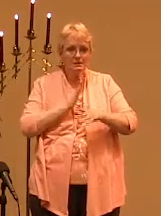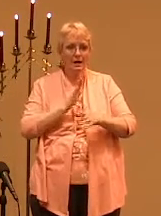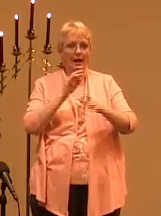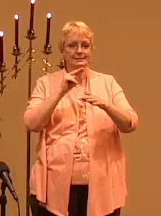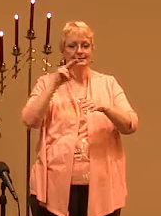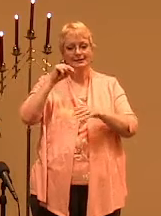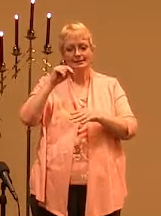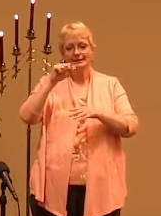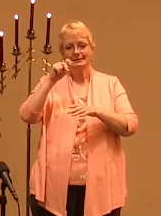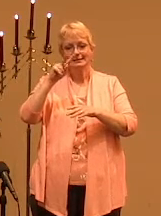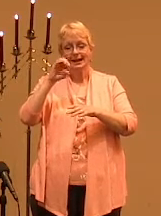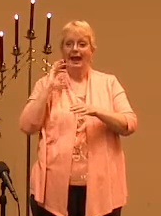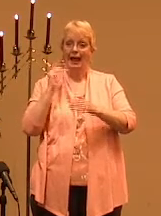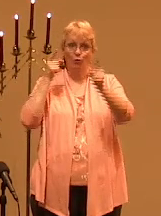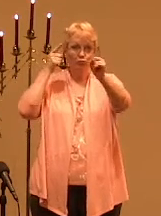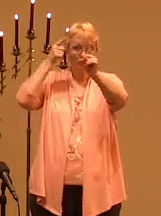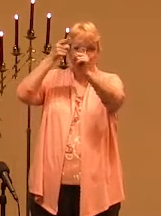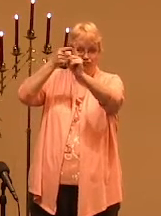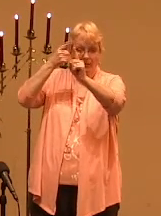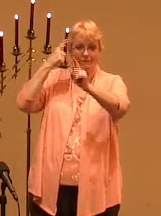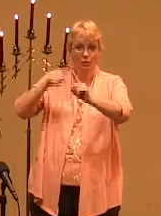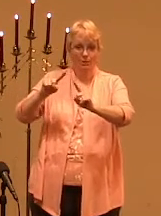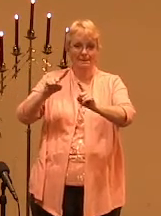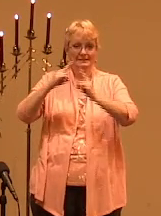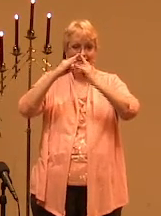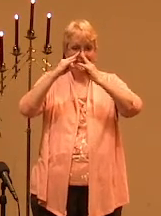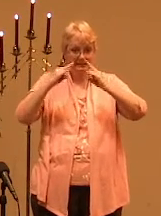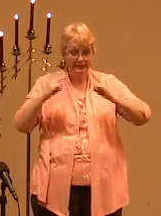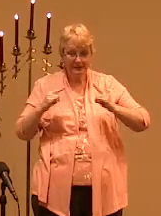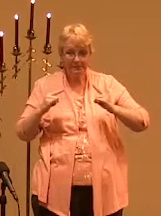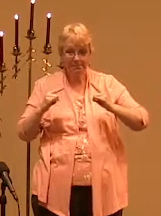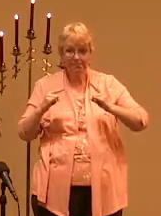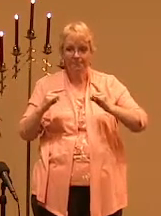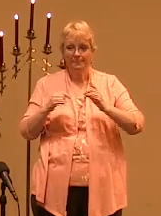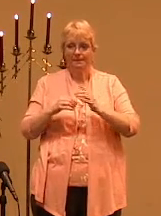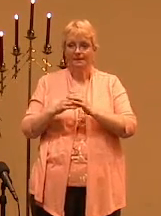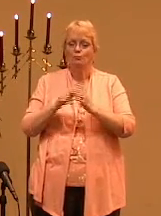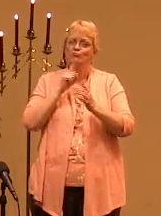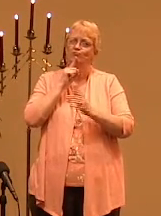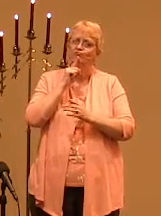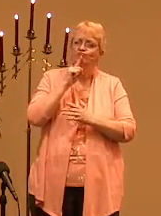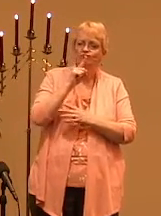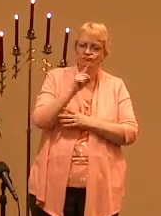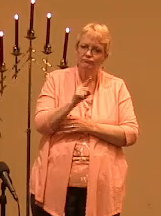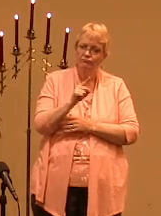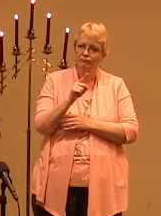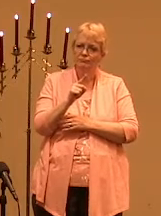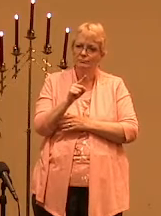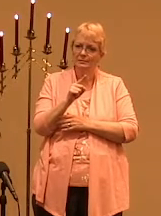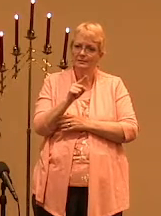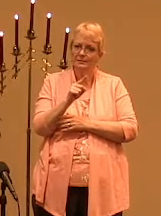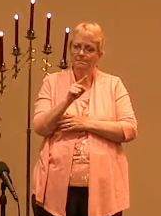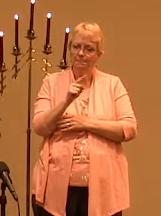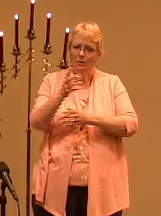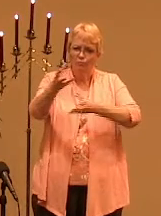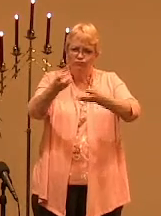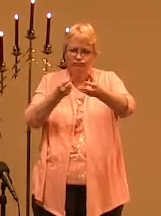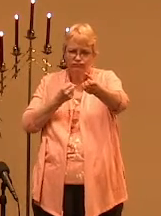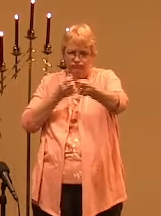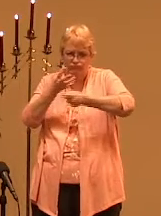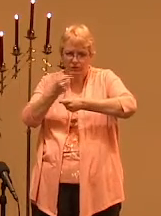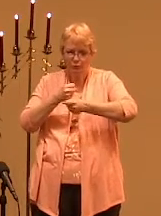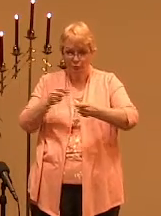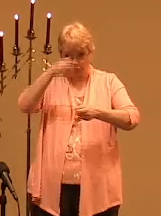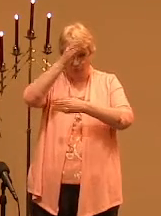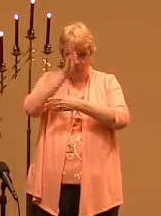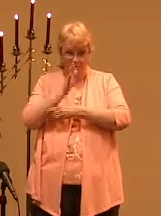nature. Our goal for this time with these kids is really to draw them closer to